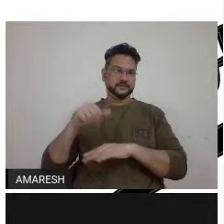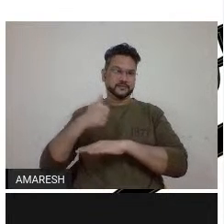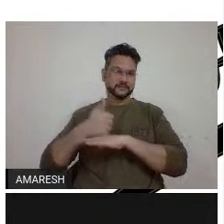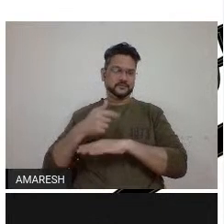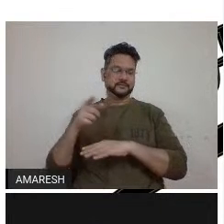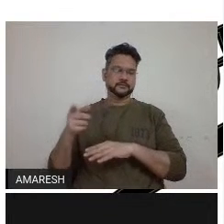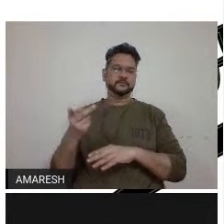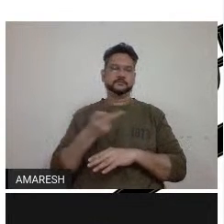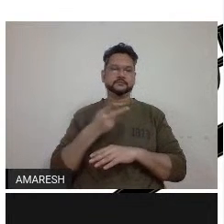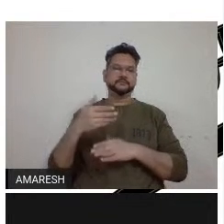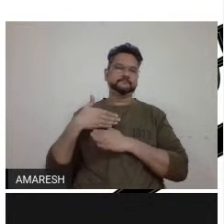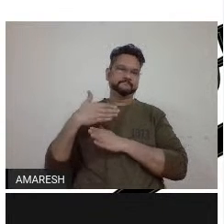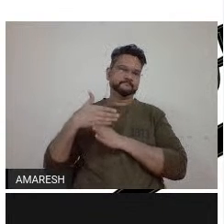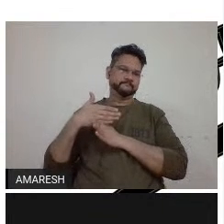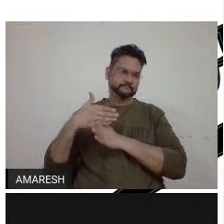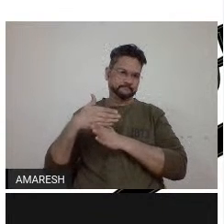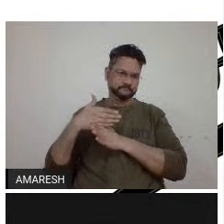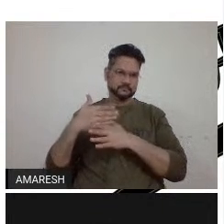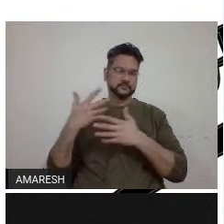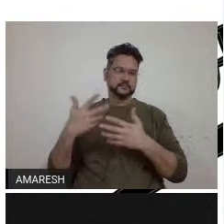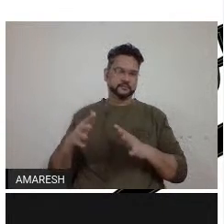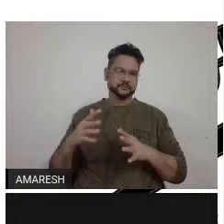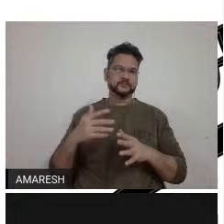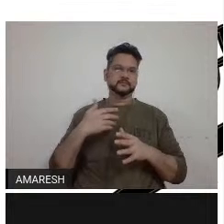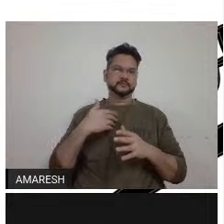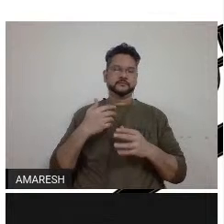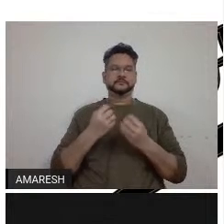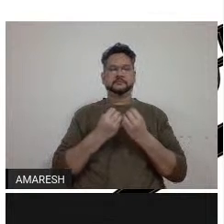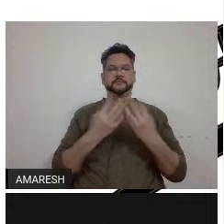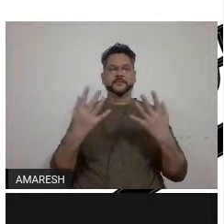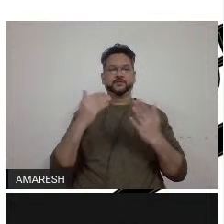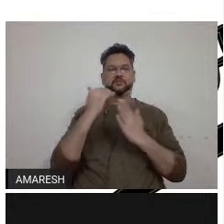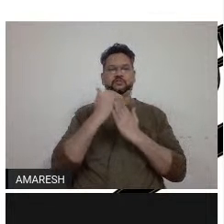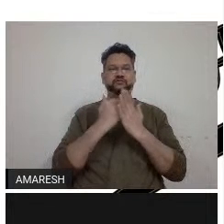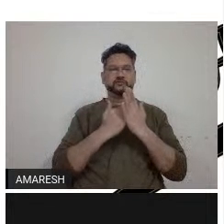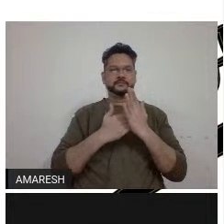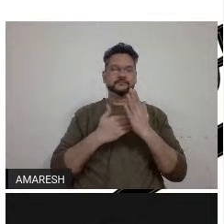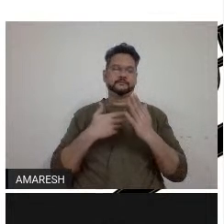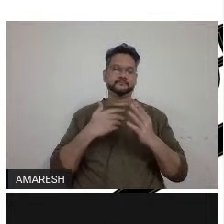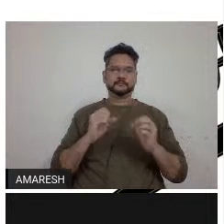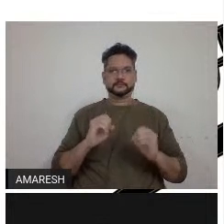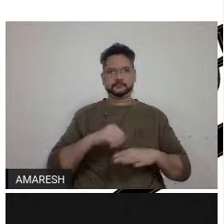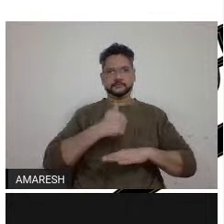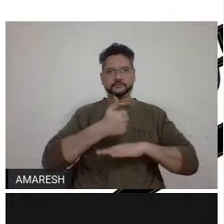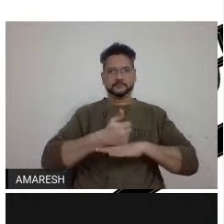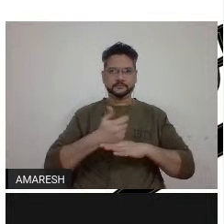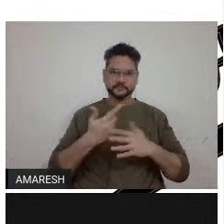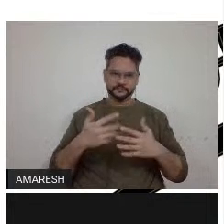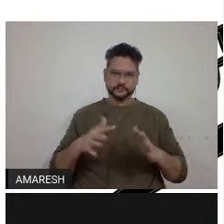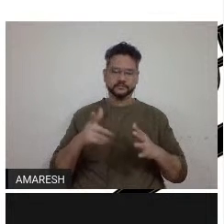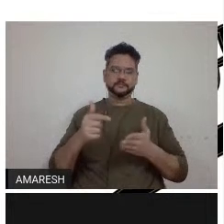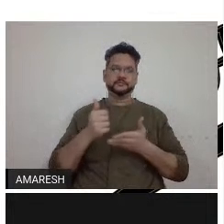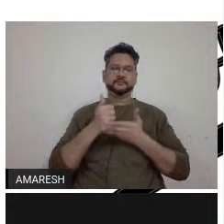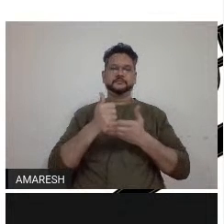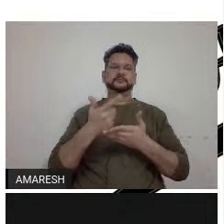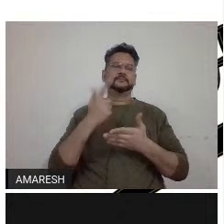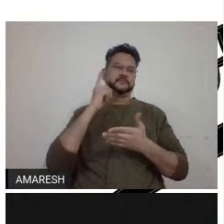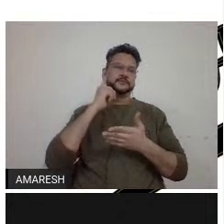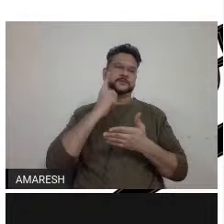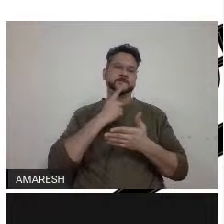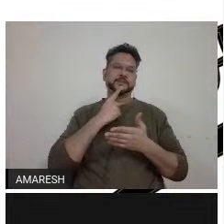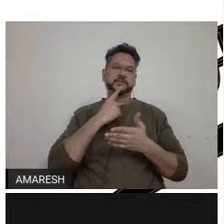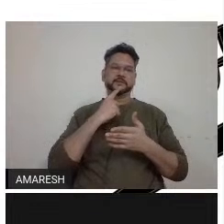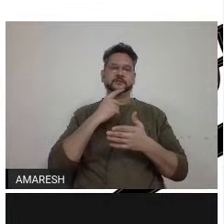and we came out with multiple programs, which is helping persons who are deaf across